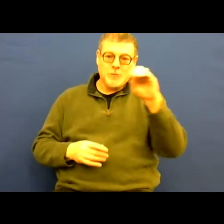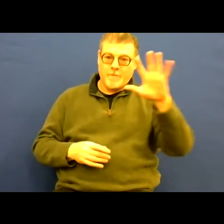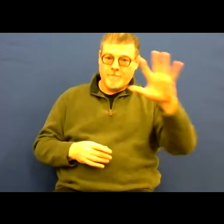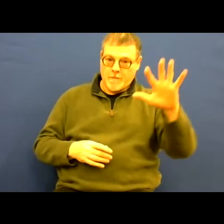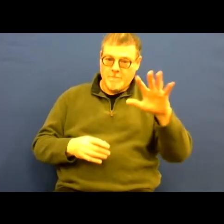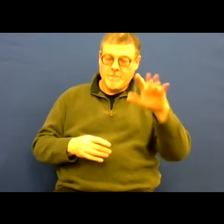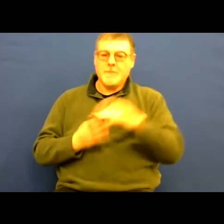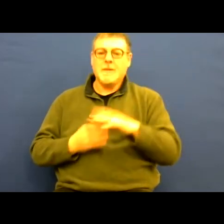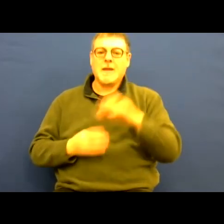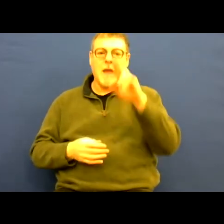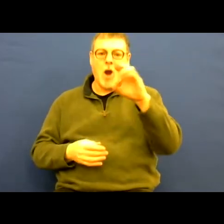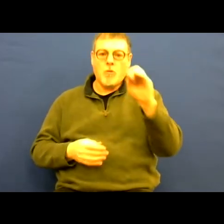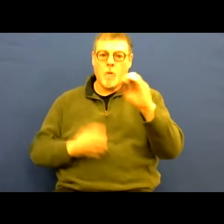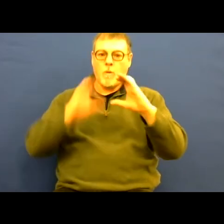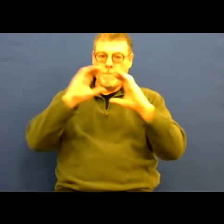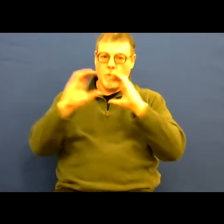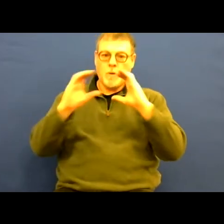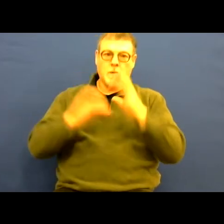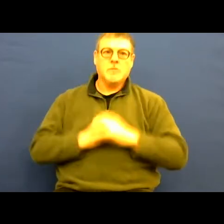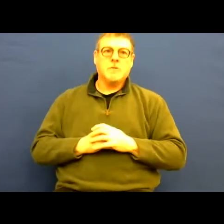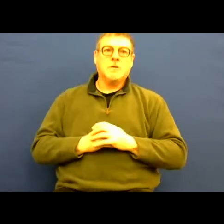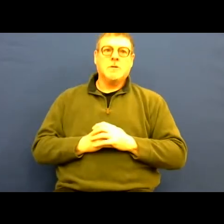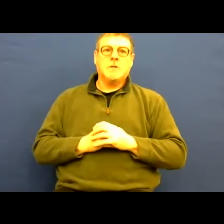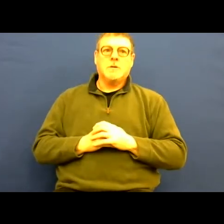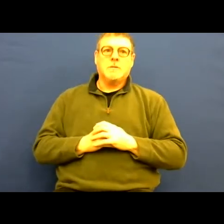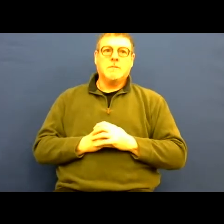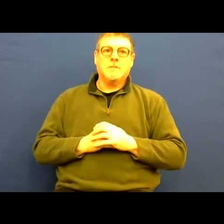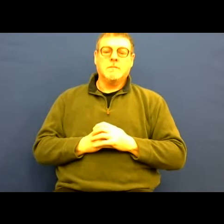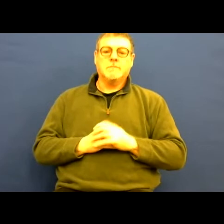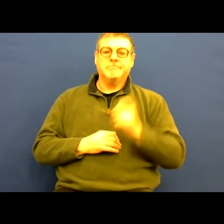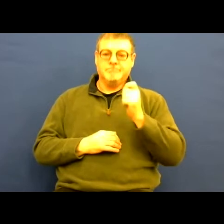2023-005 RO Communications.